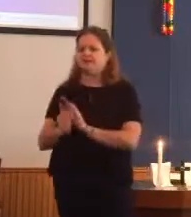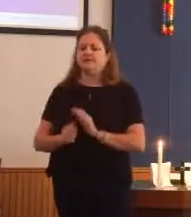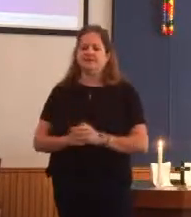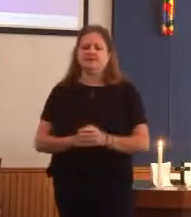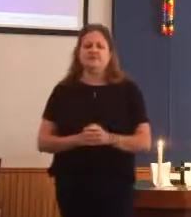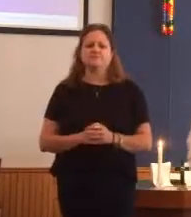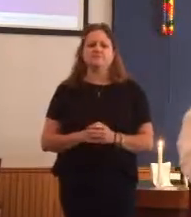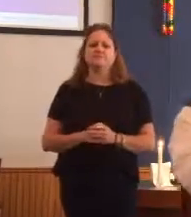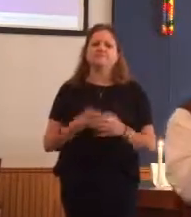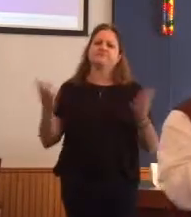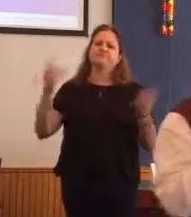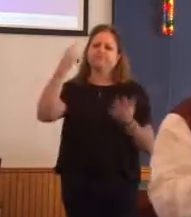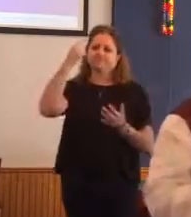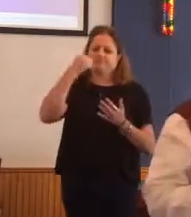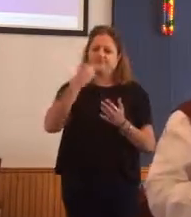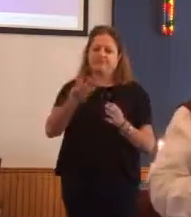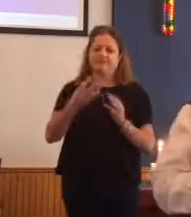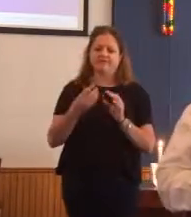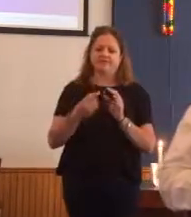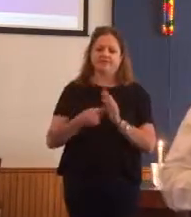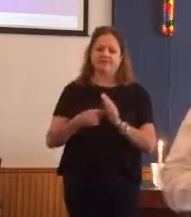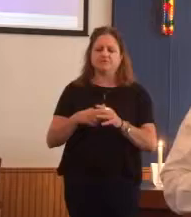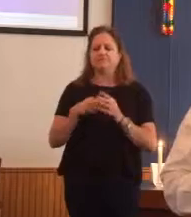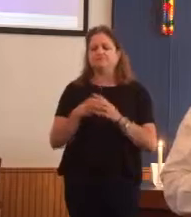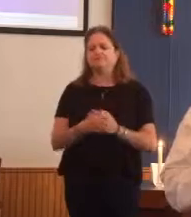For instance,